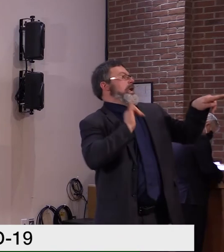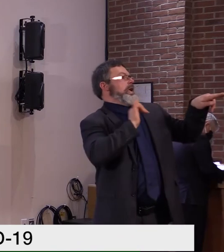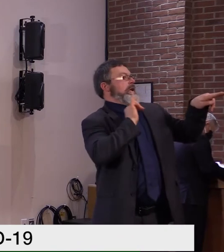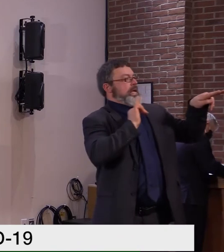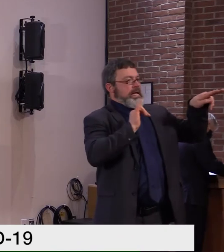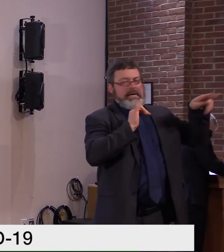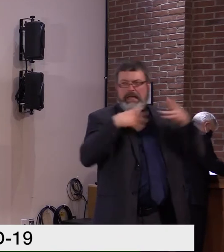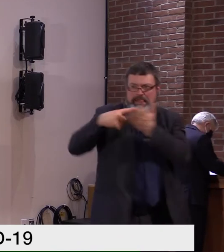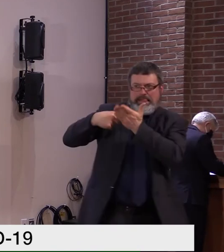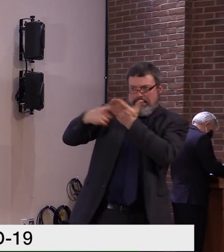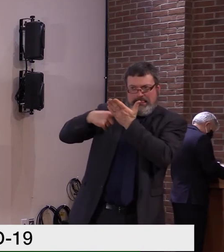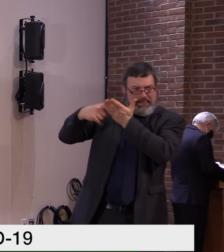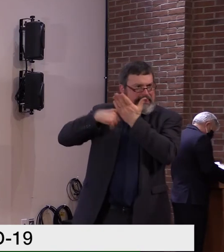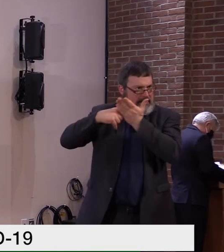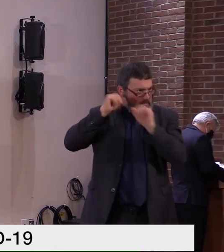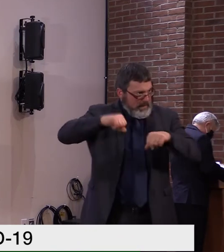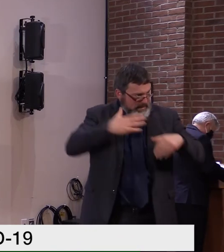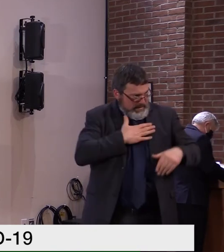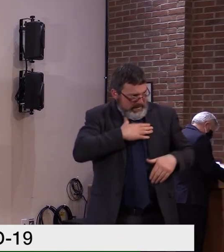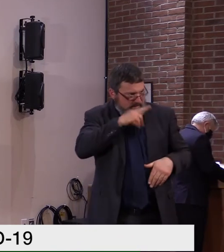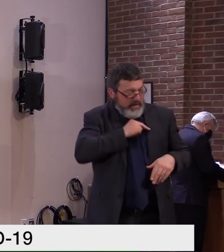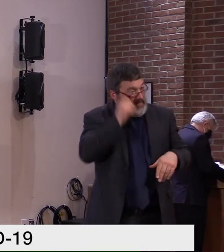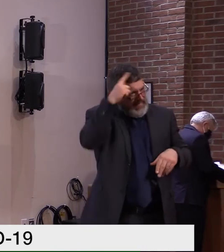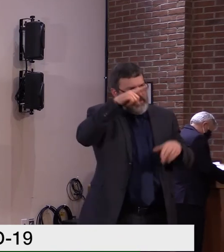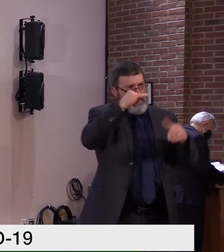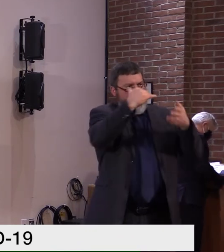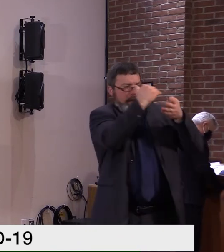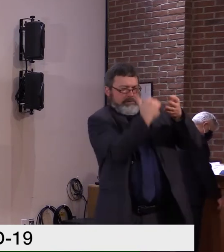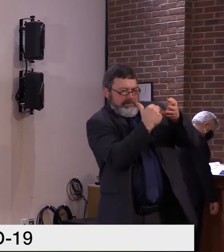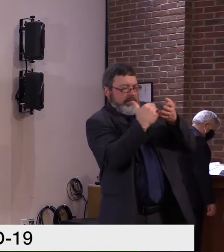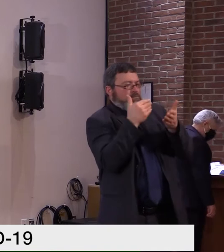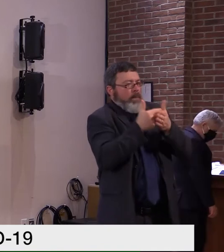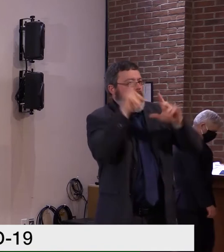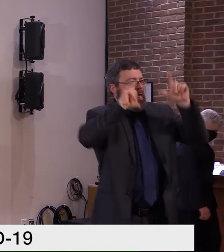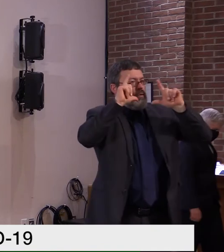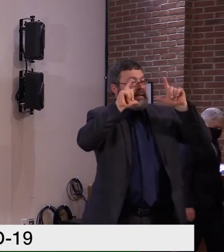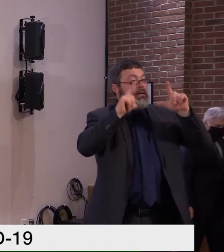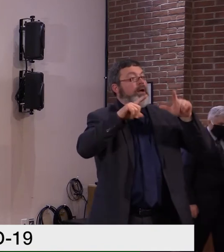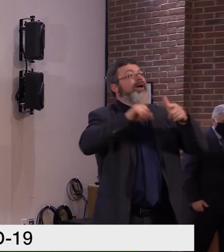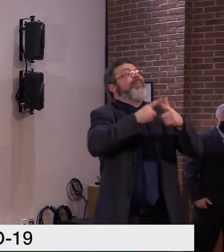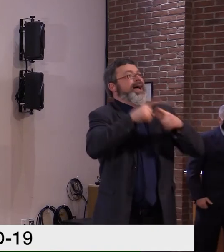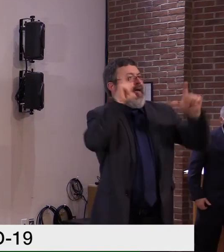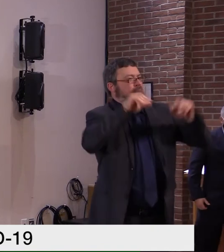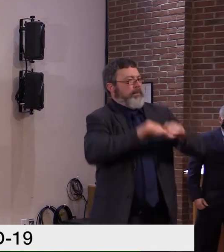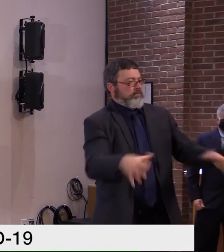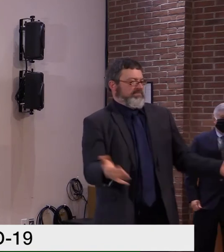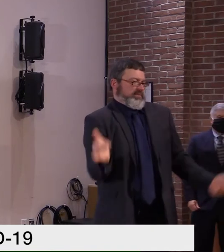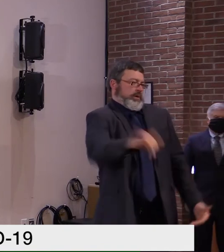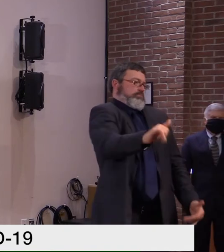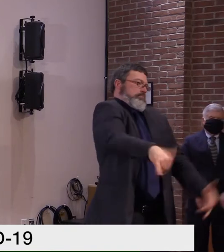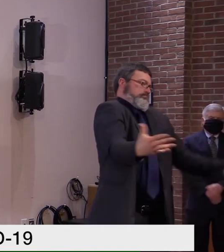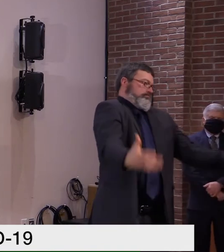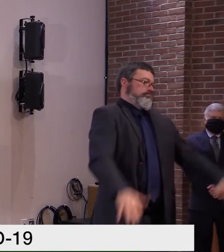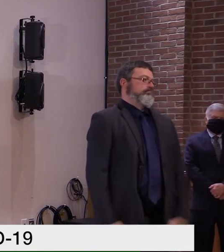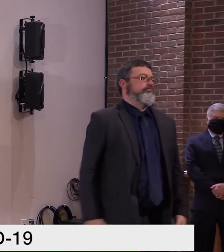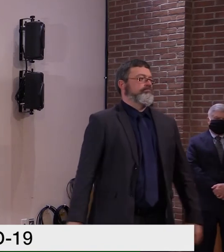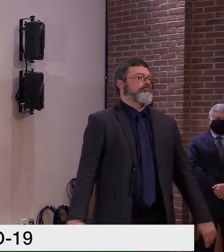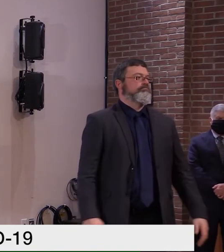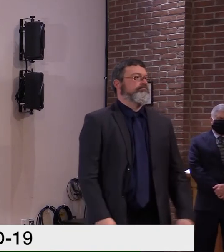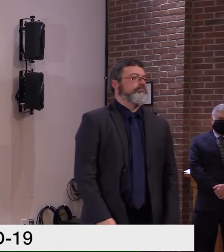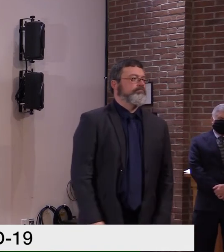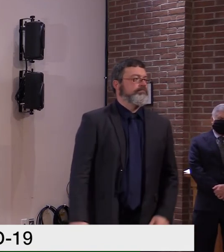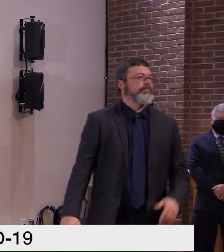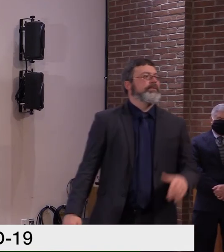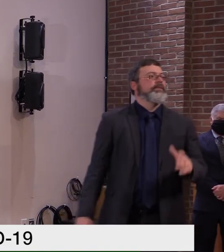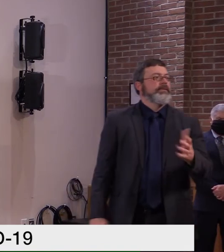All right, I'm going to try to just go through those folks that have been having trouble one more time. Joe, the Barton